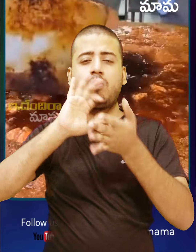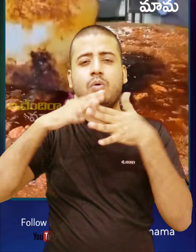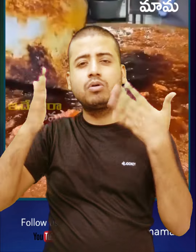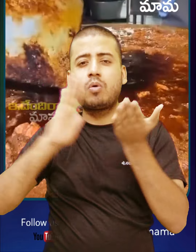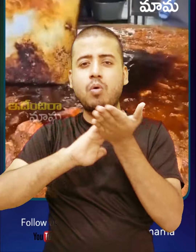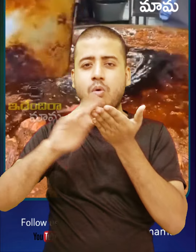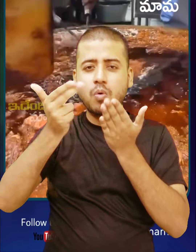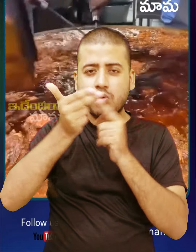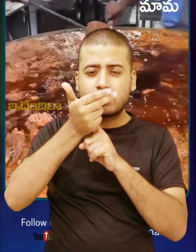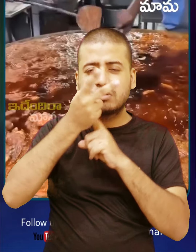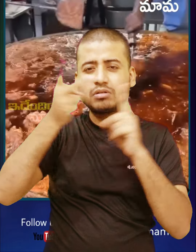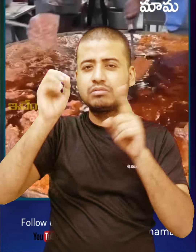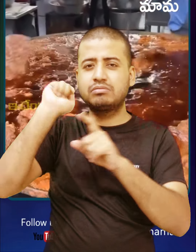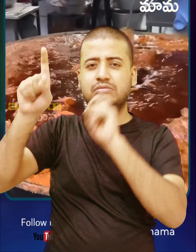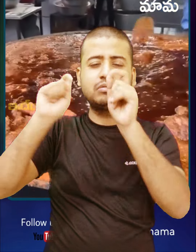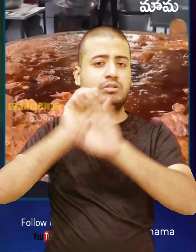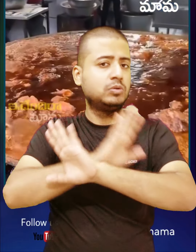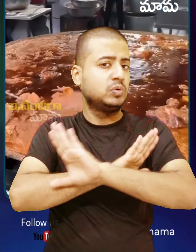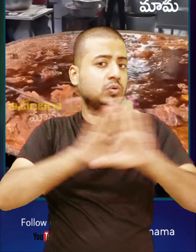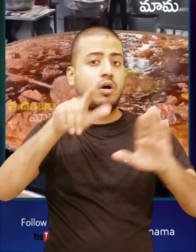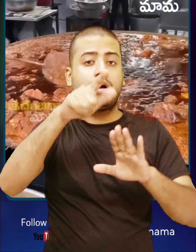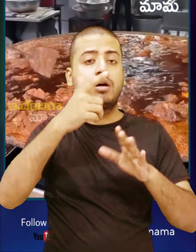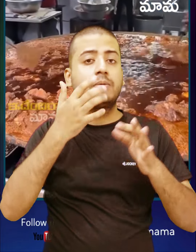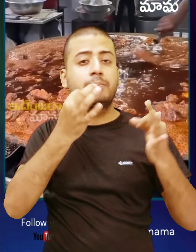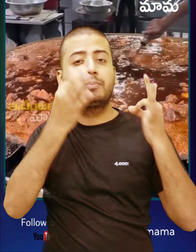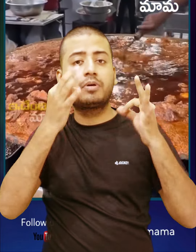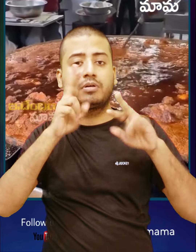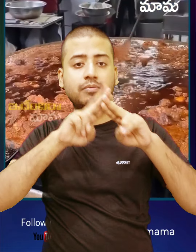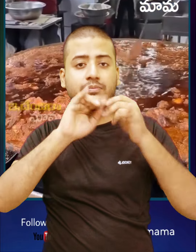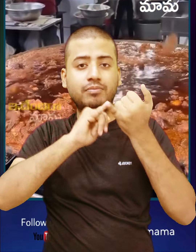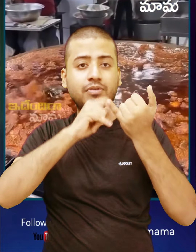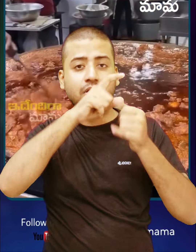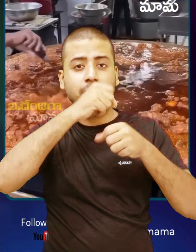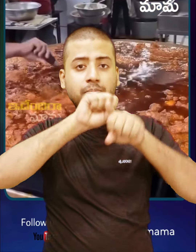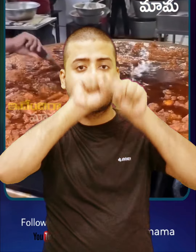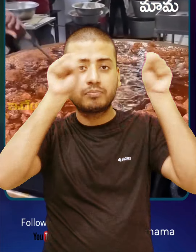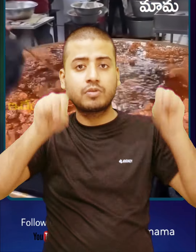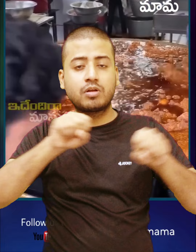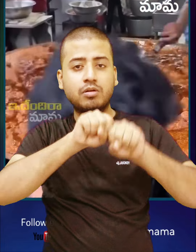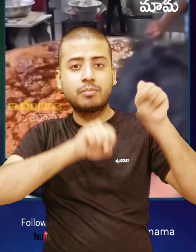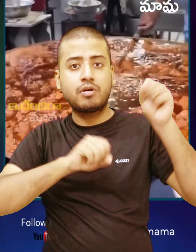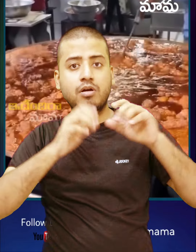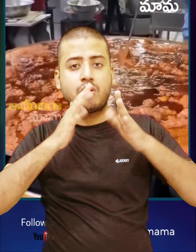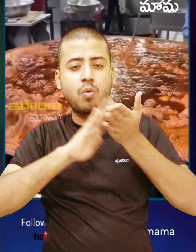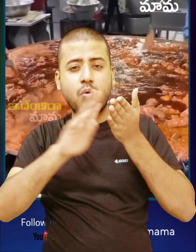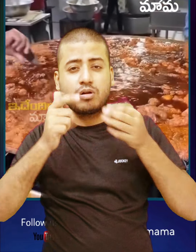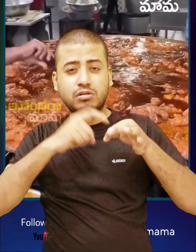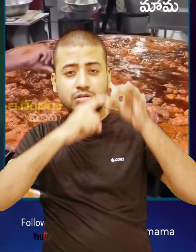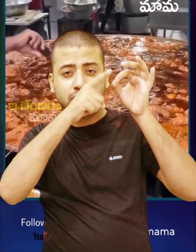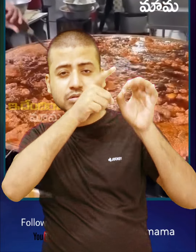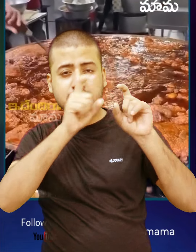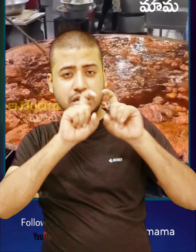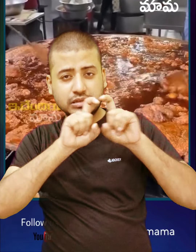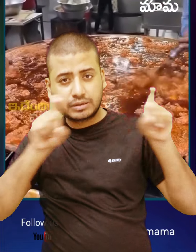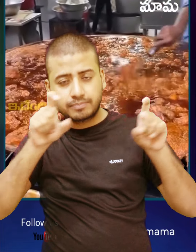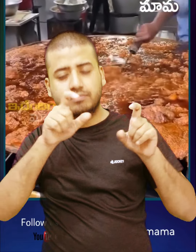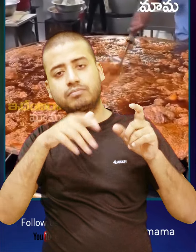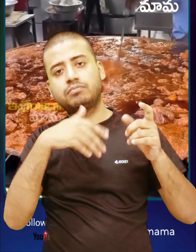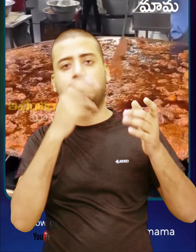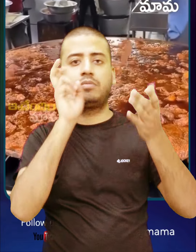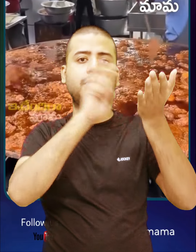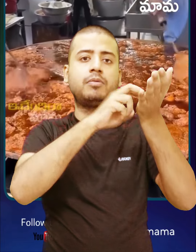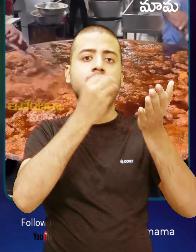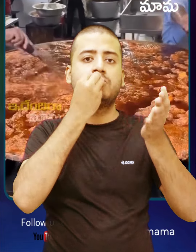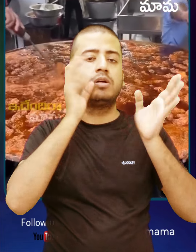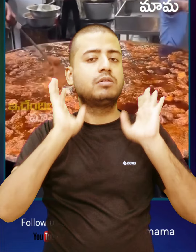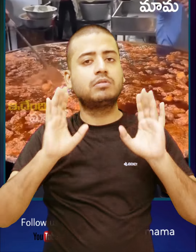like vomiting, diarrhea, and stomach cramps. Excessive oil. While chicken tikka masala often contains